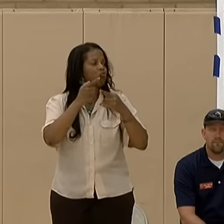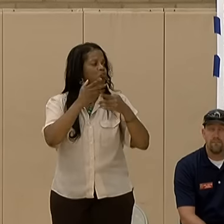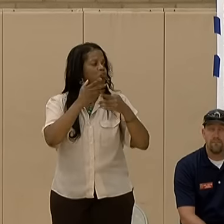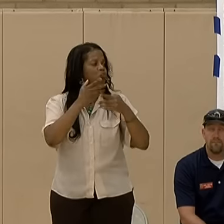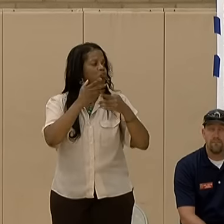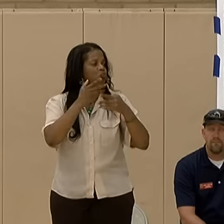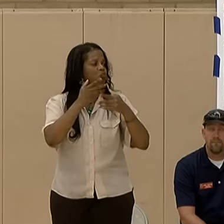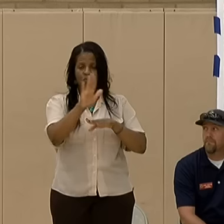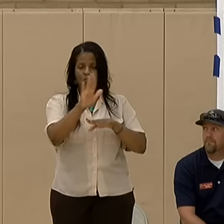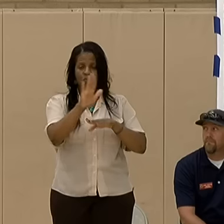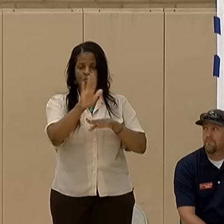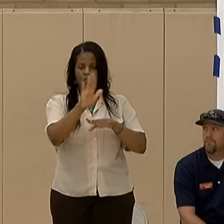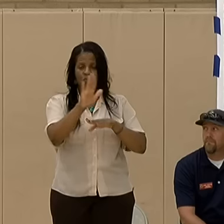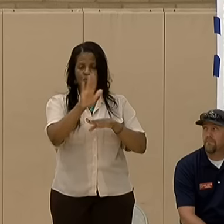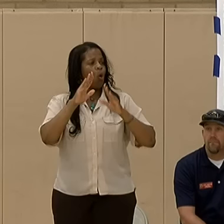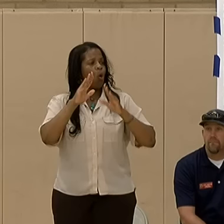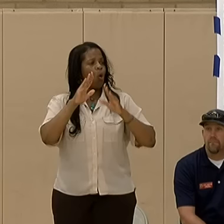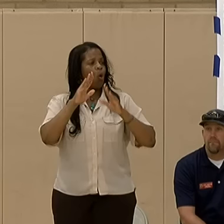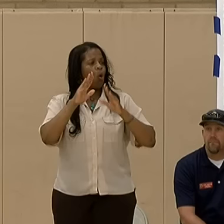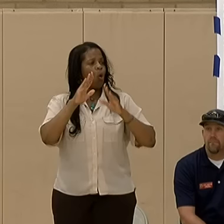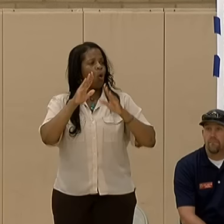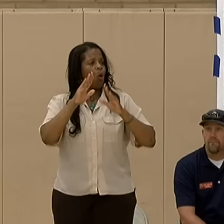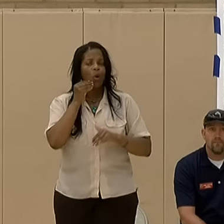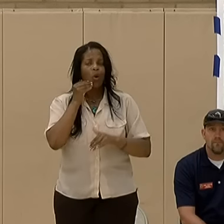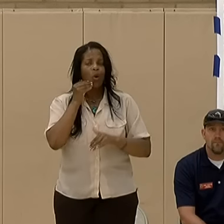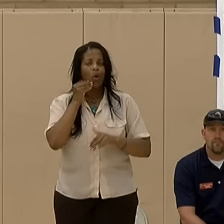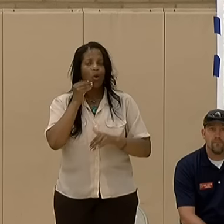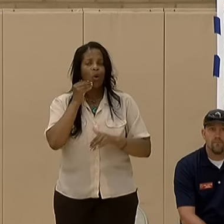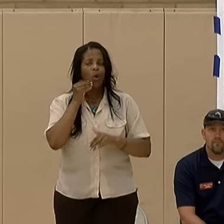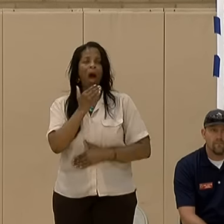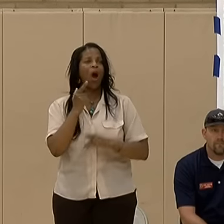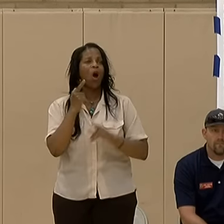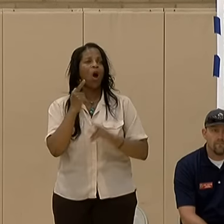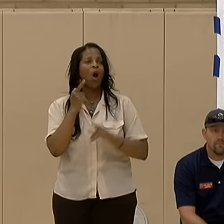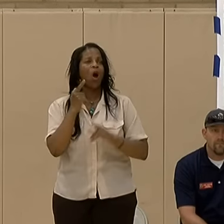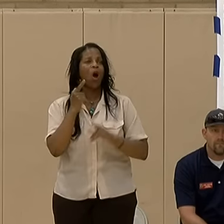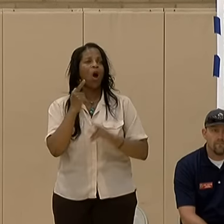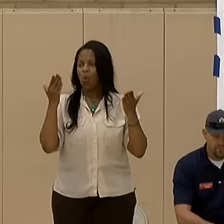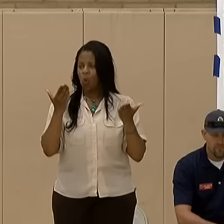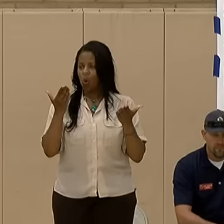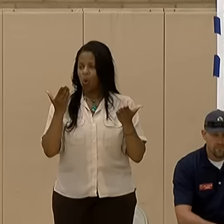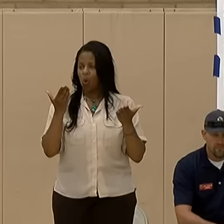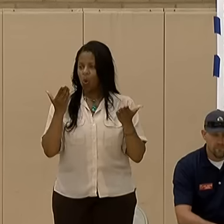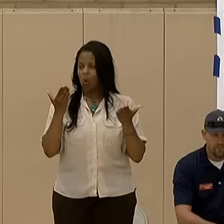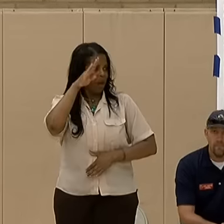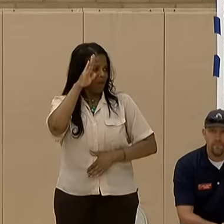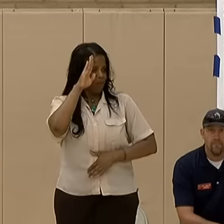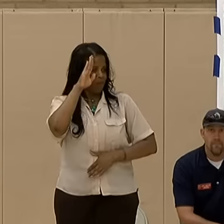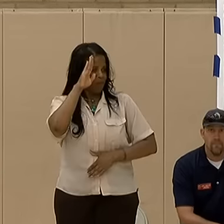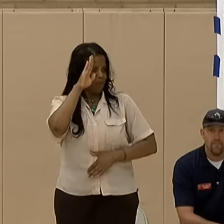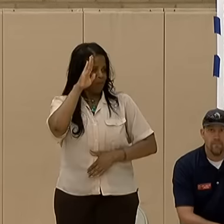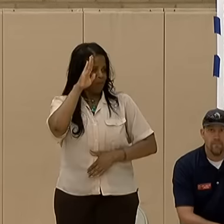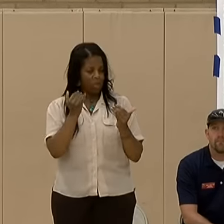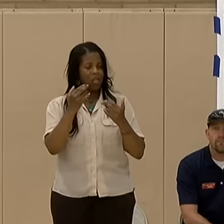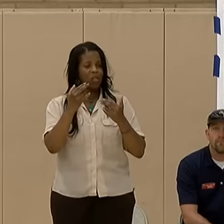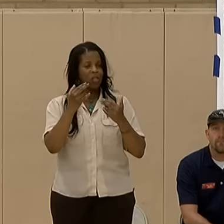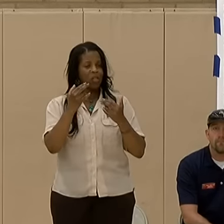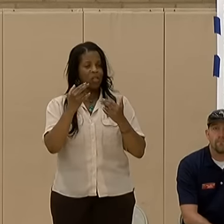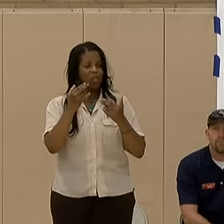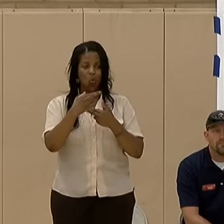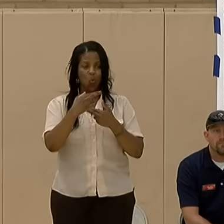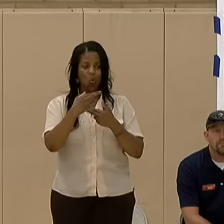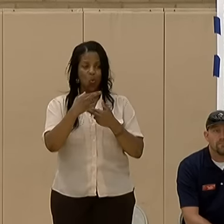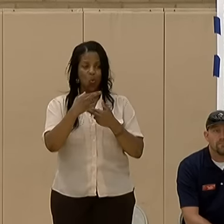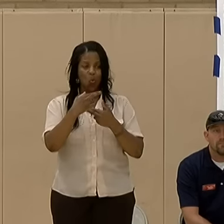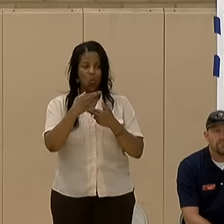structures. Our mission, your firefighters that are in this room and out on the line, our mission is